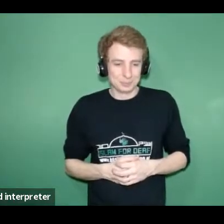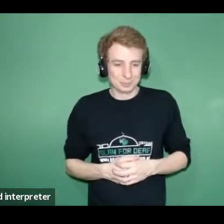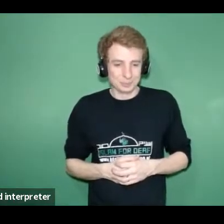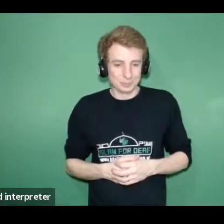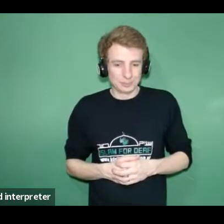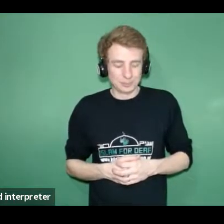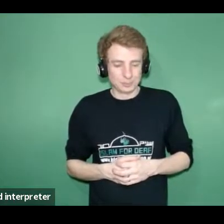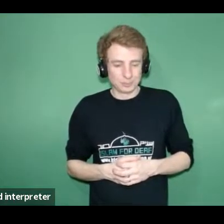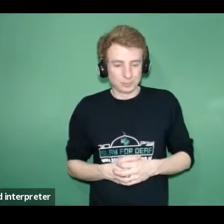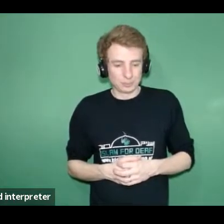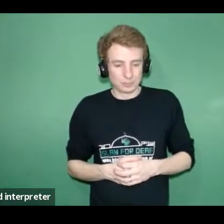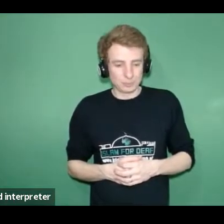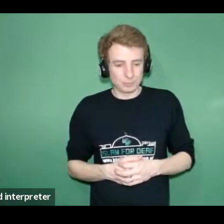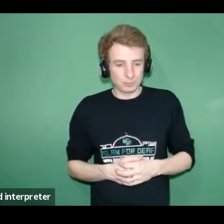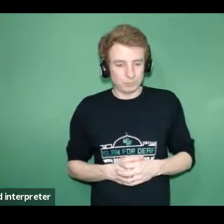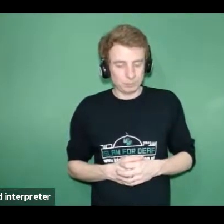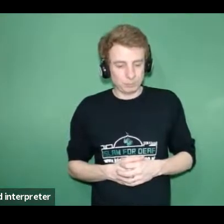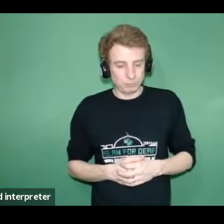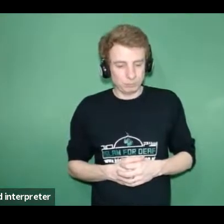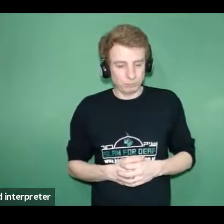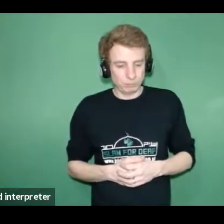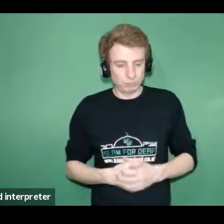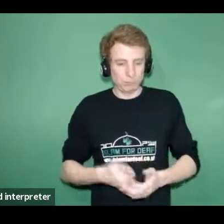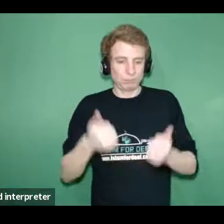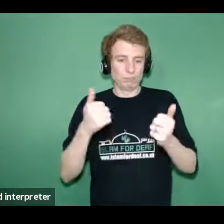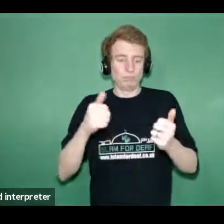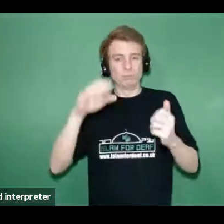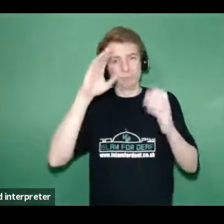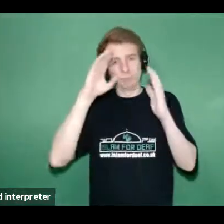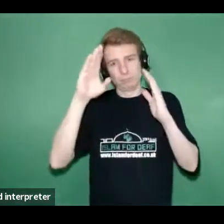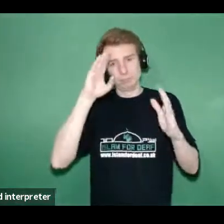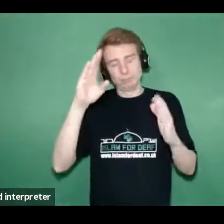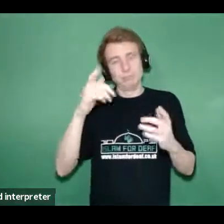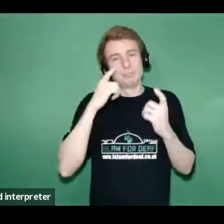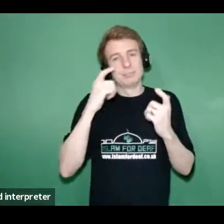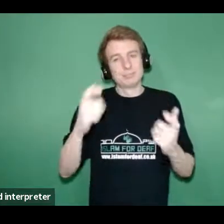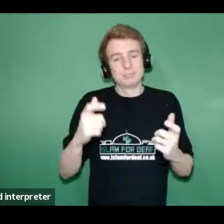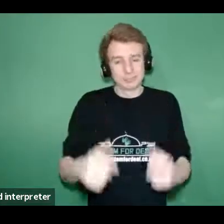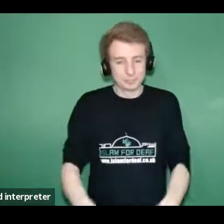Sheikh, just off the air? Okay, inshallah. Okay. Jazakallah khair.